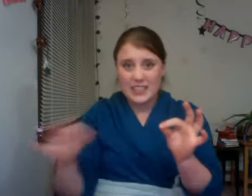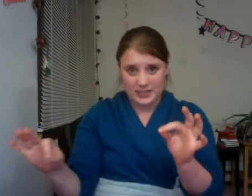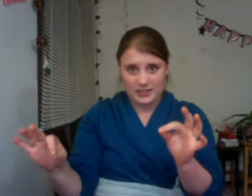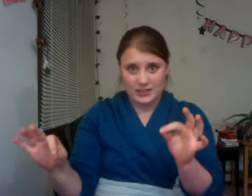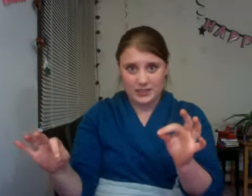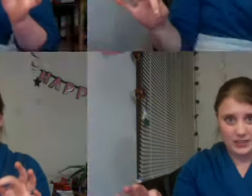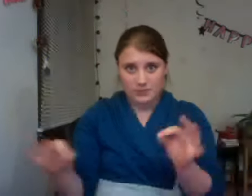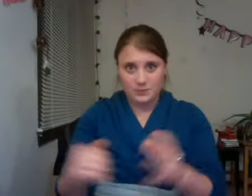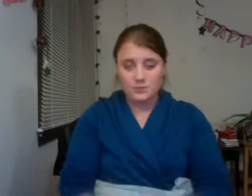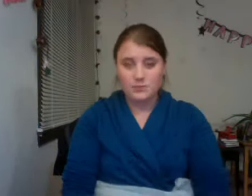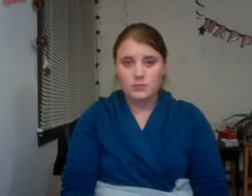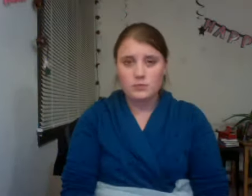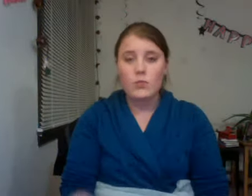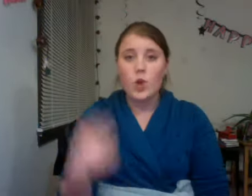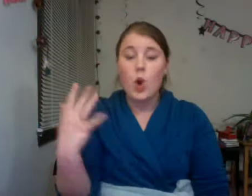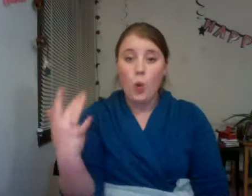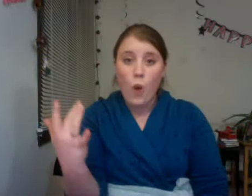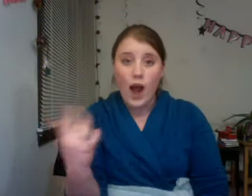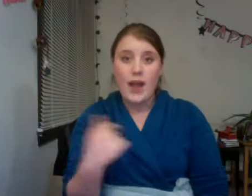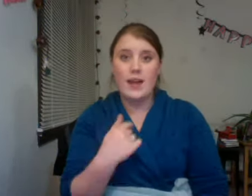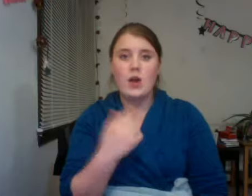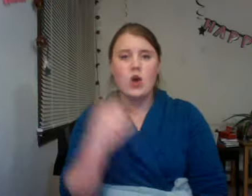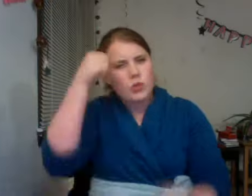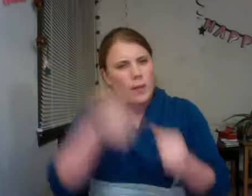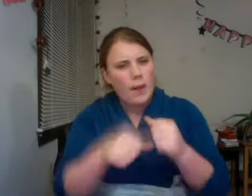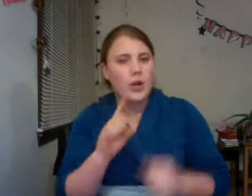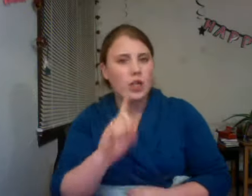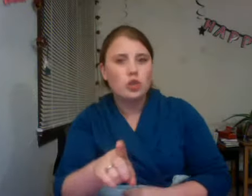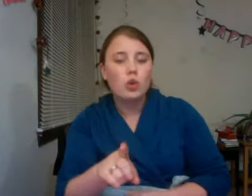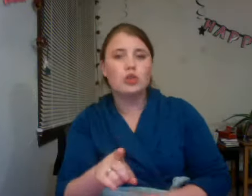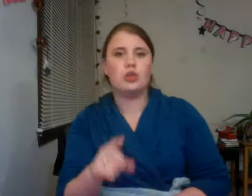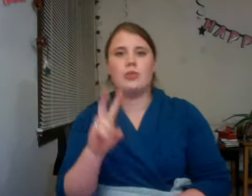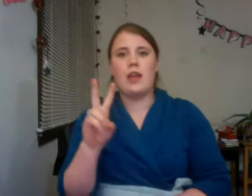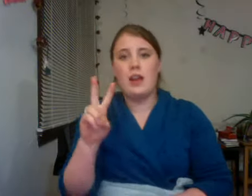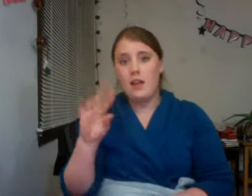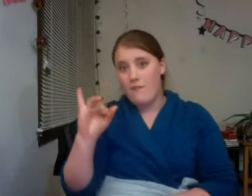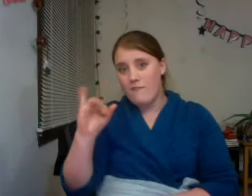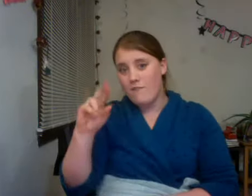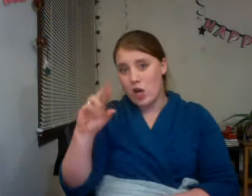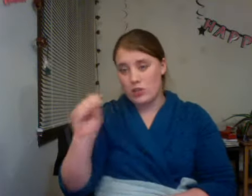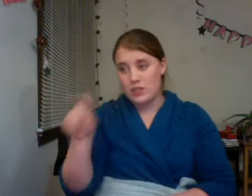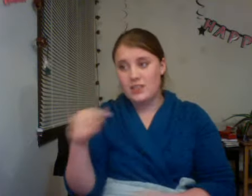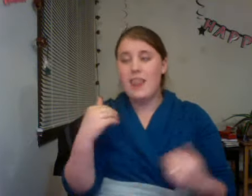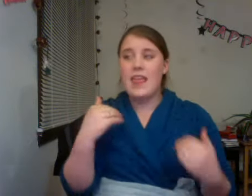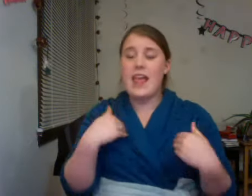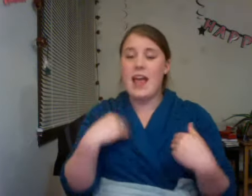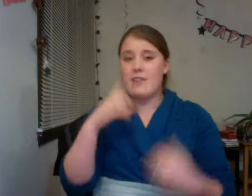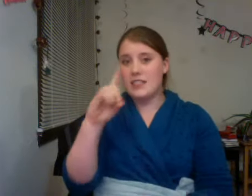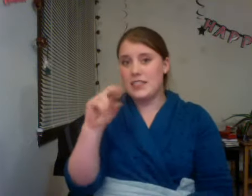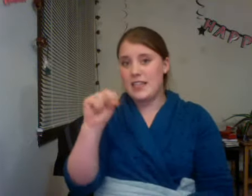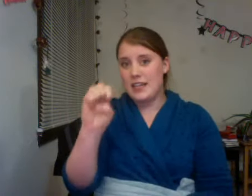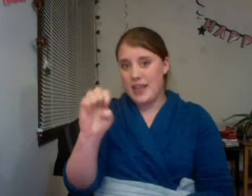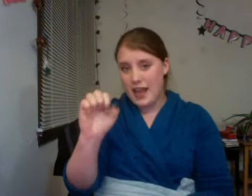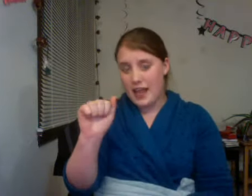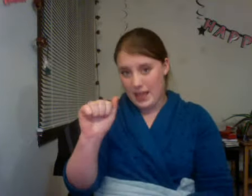very tiny fraction of them don't. They have something called RNA instead. So a professional science writer would circle that and say that has to go. We